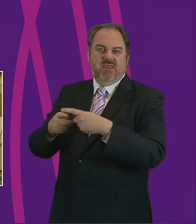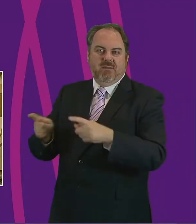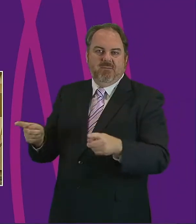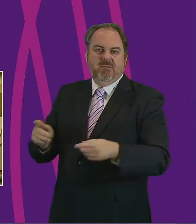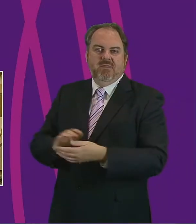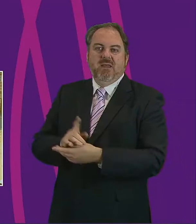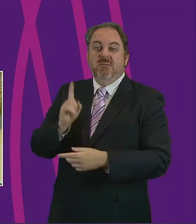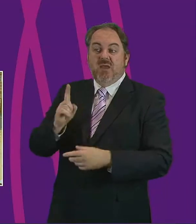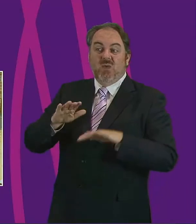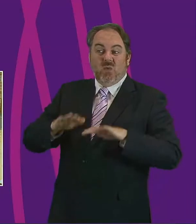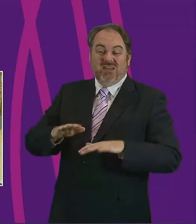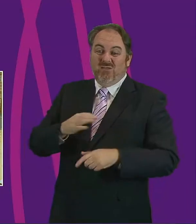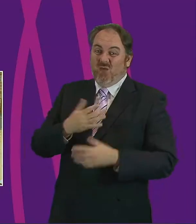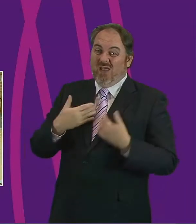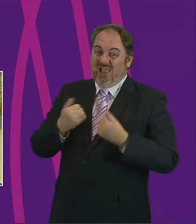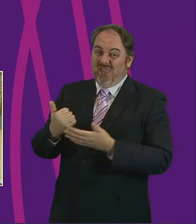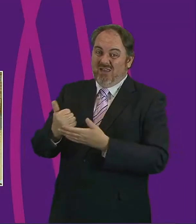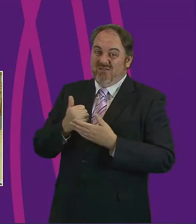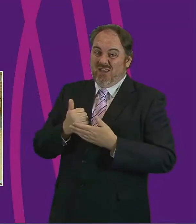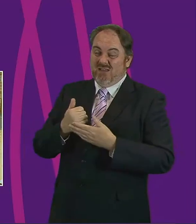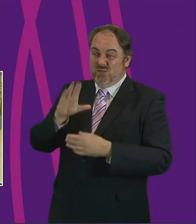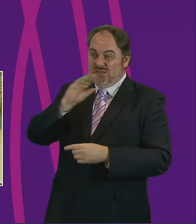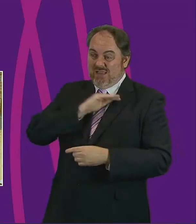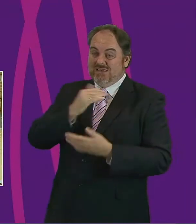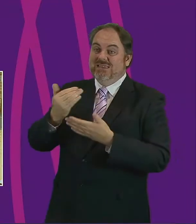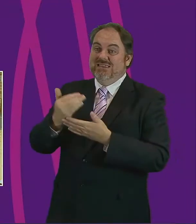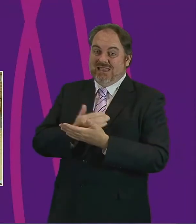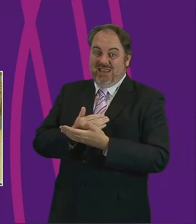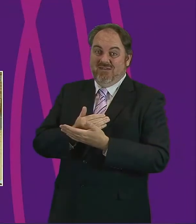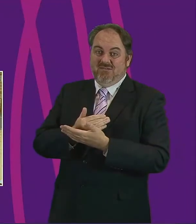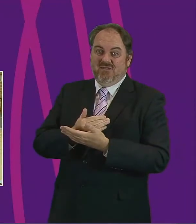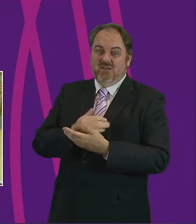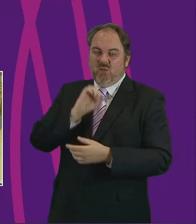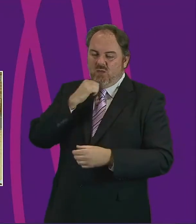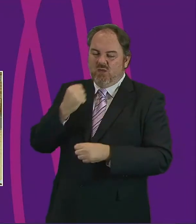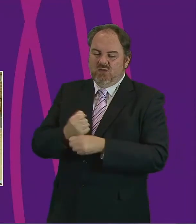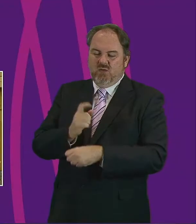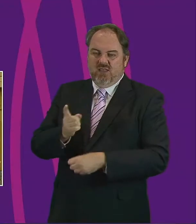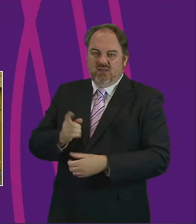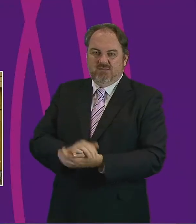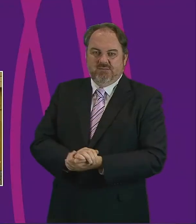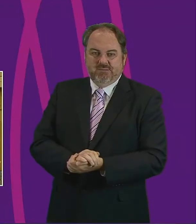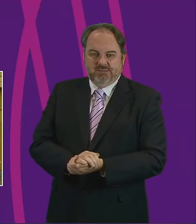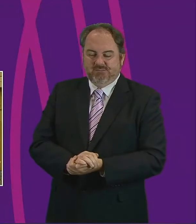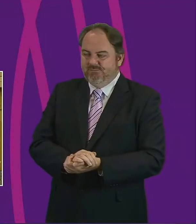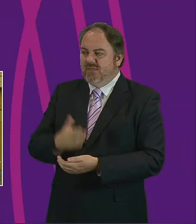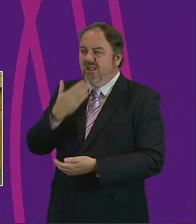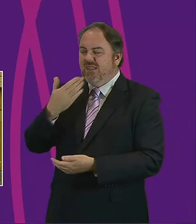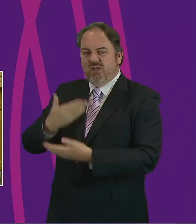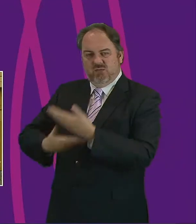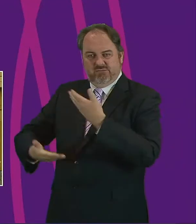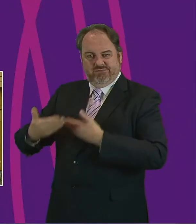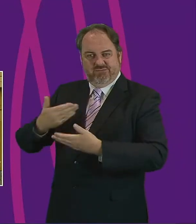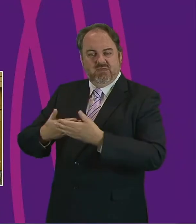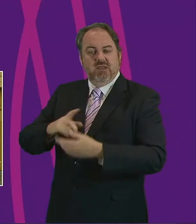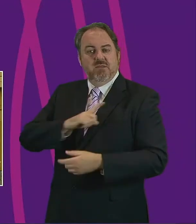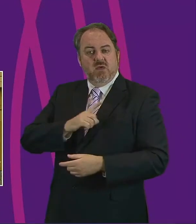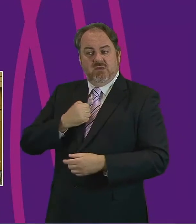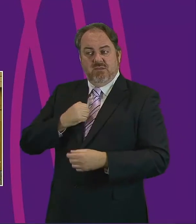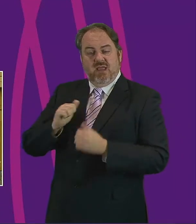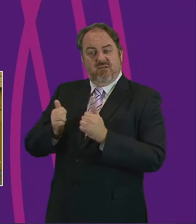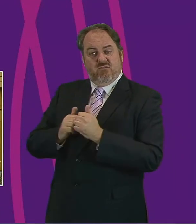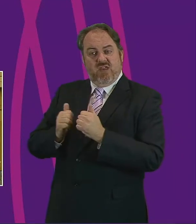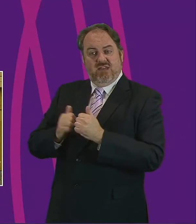so. Brian Whittle. Can I thank the First Minister for that answer. My question was prompted by a friend of mine who called